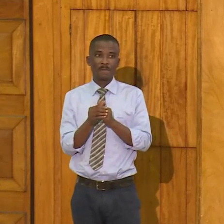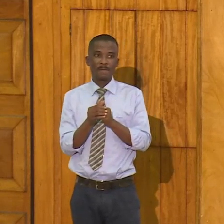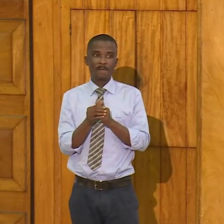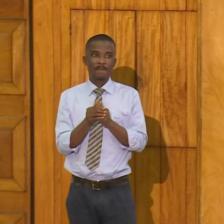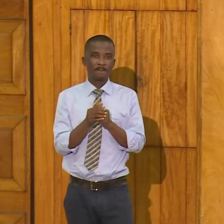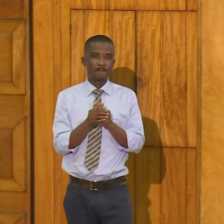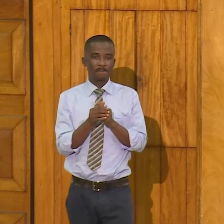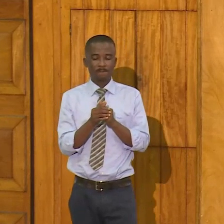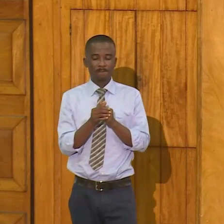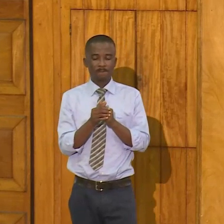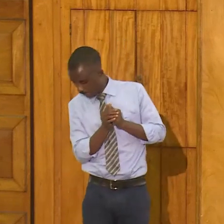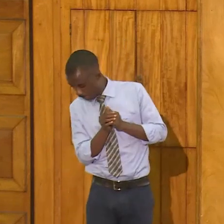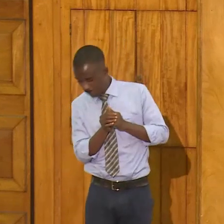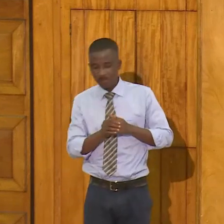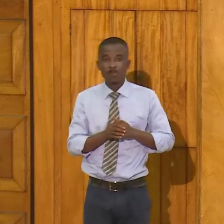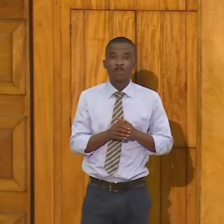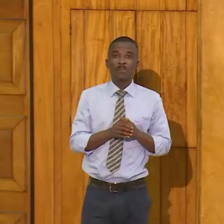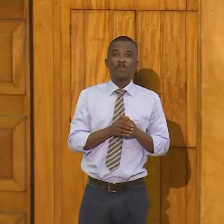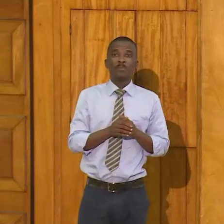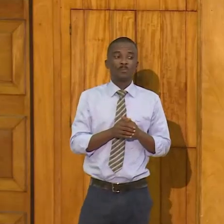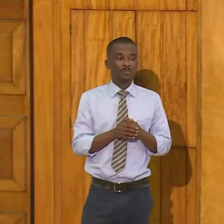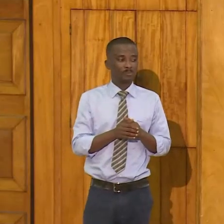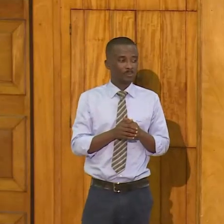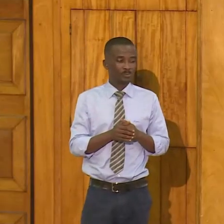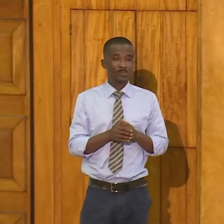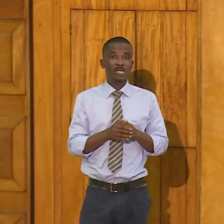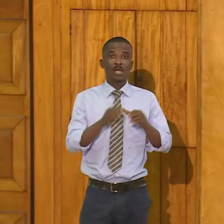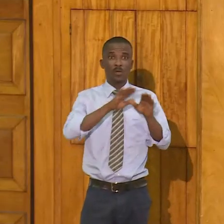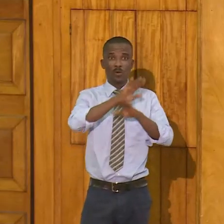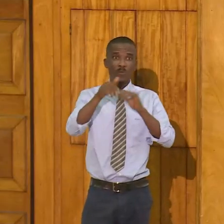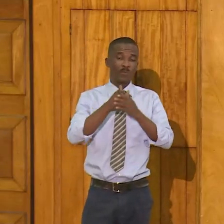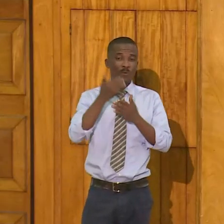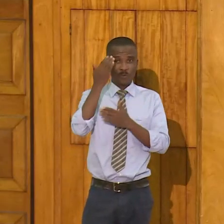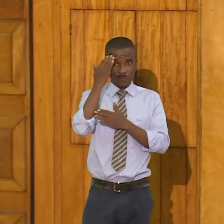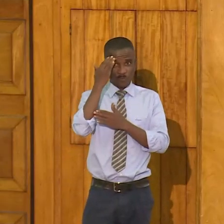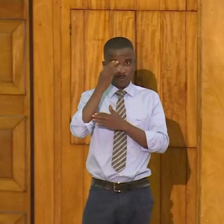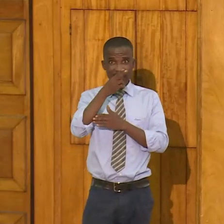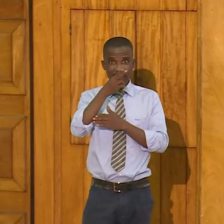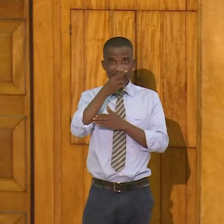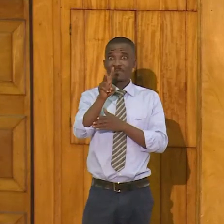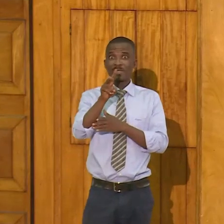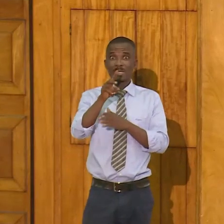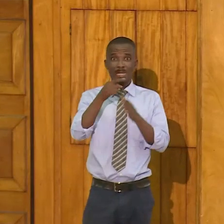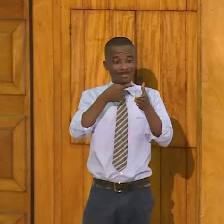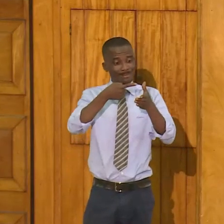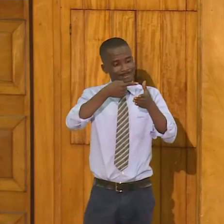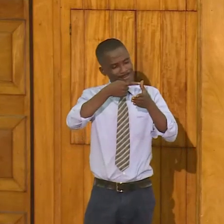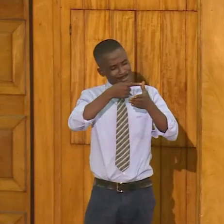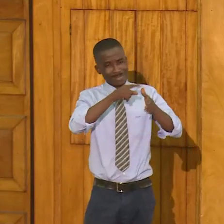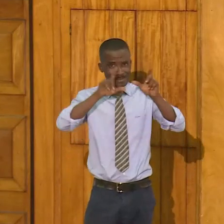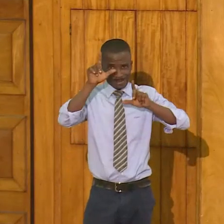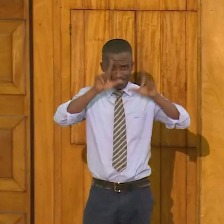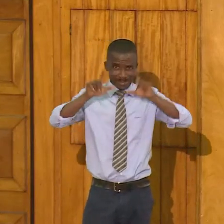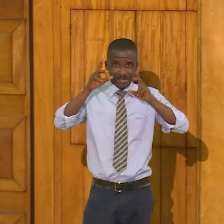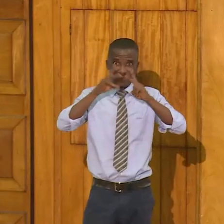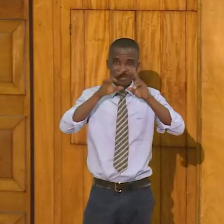delve into the work. As you know, HIV testing is a very